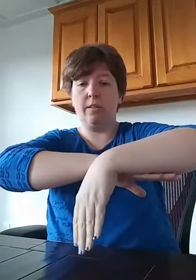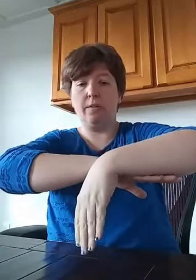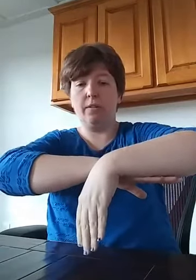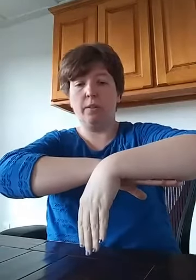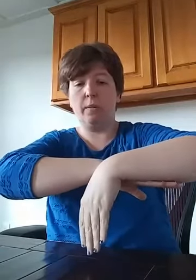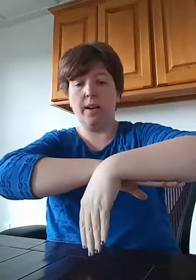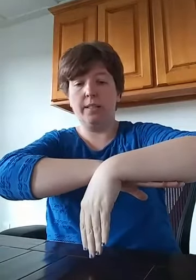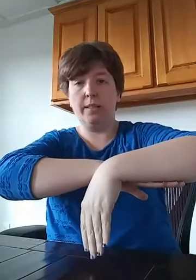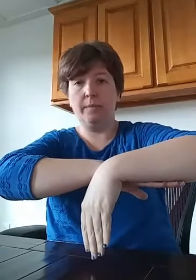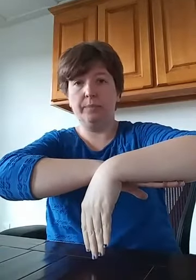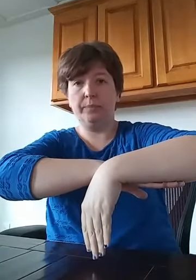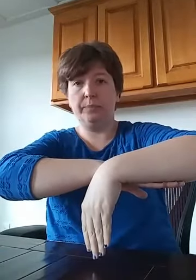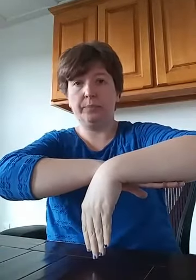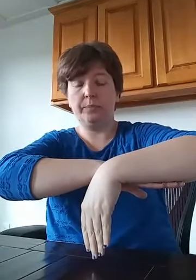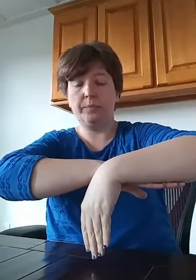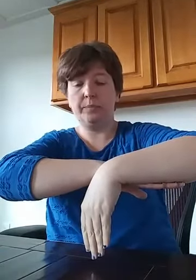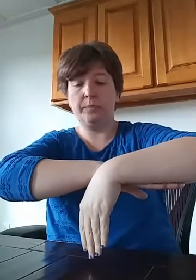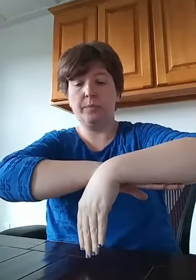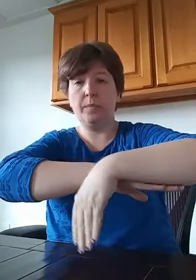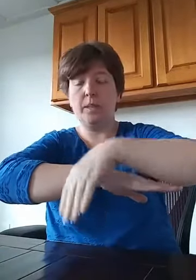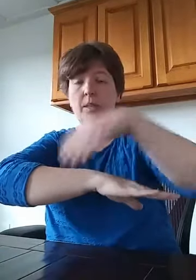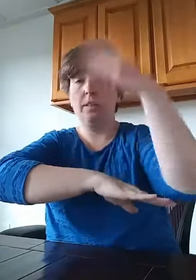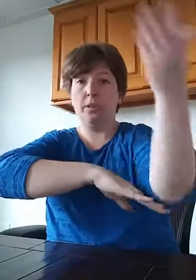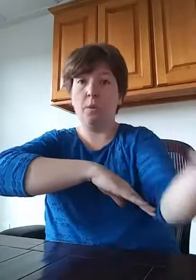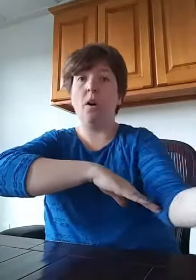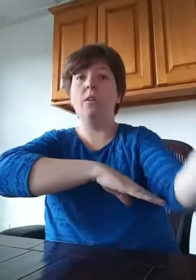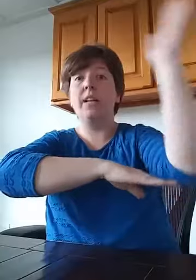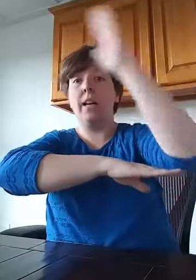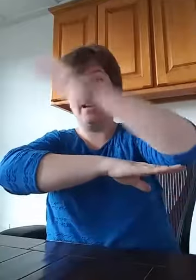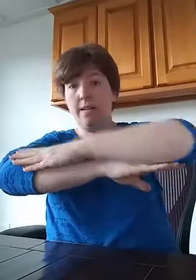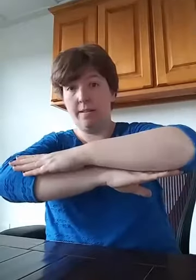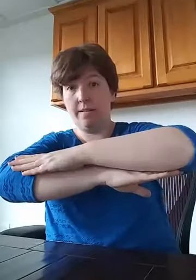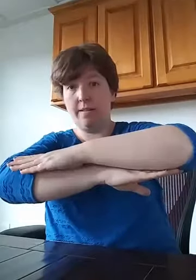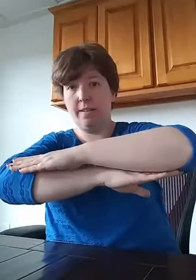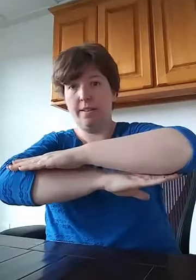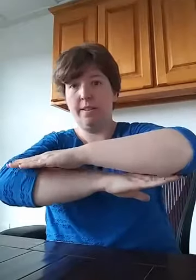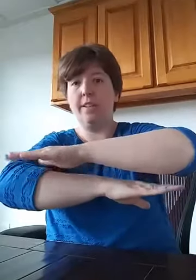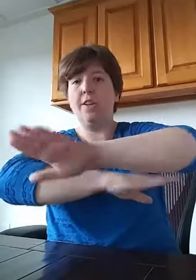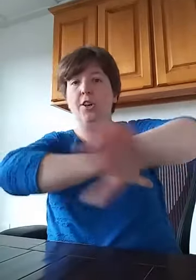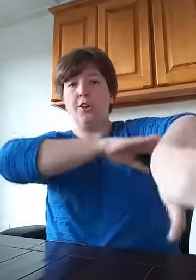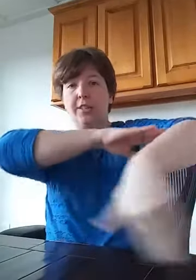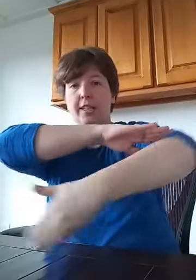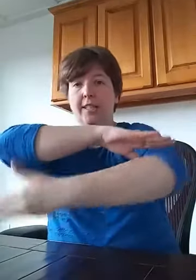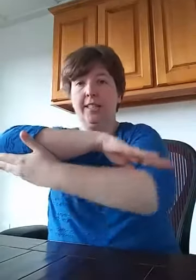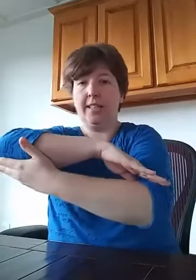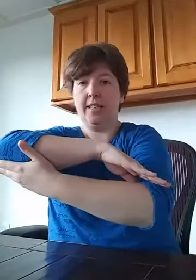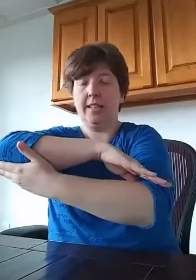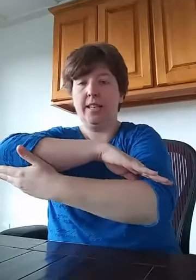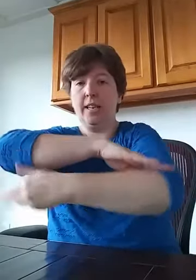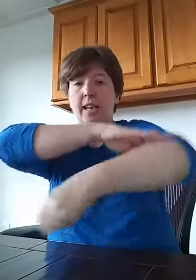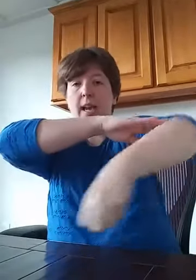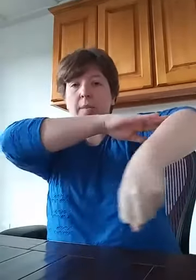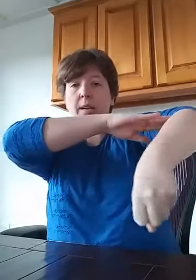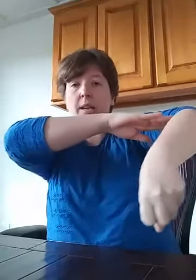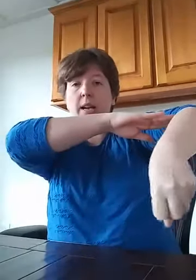over the horizon. So all day, all night. And midnight